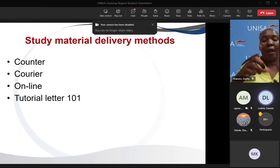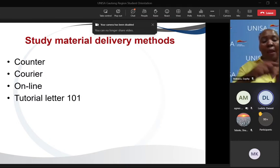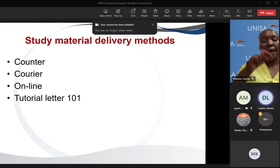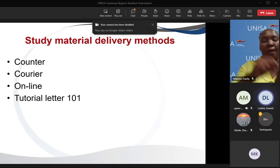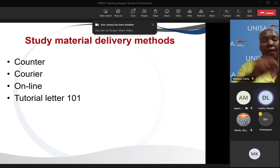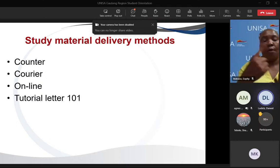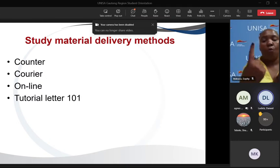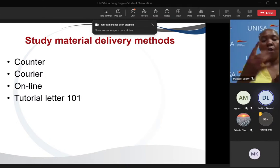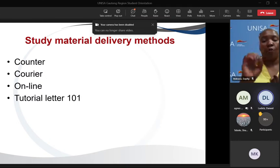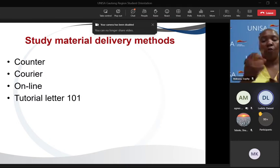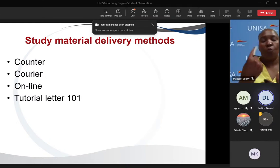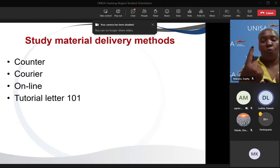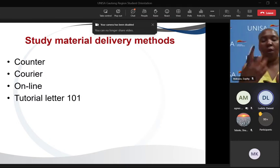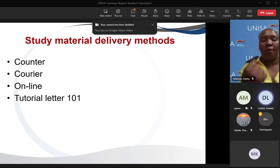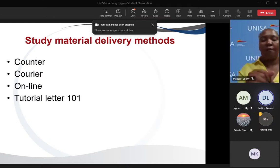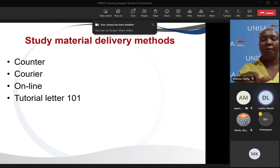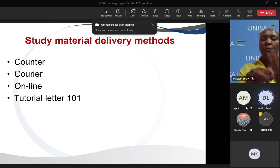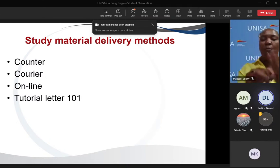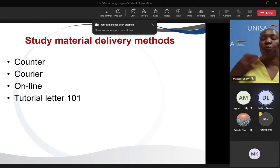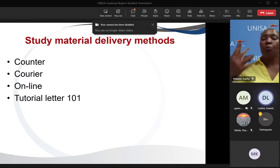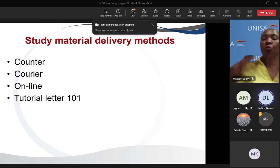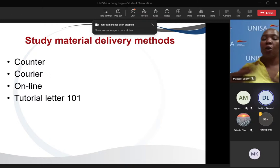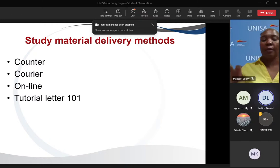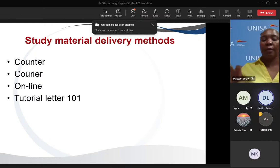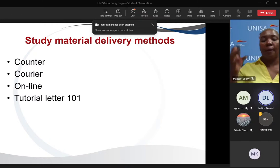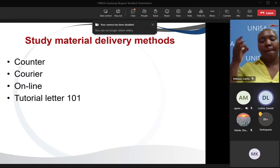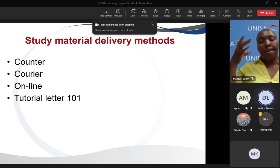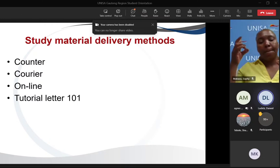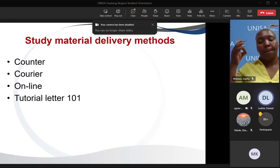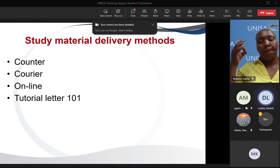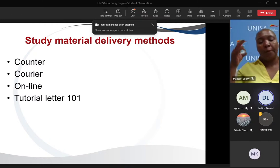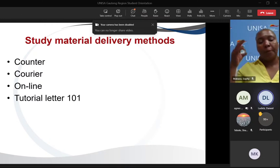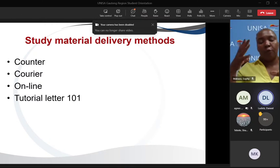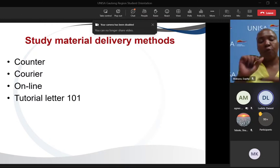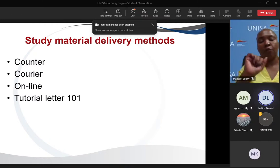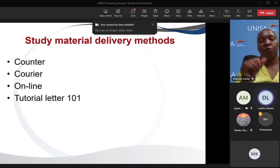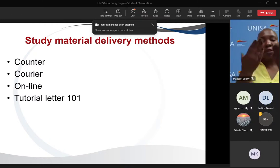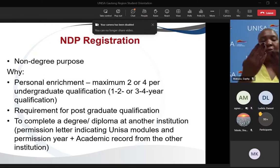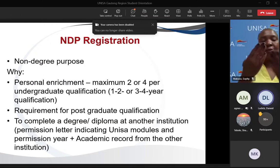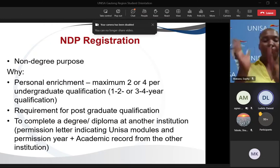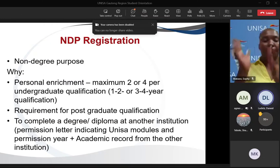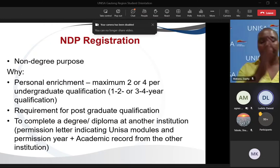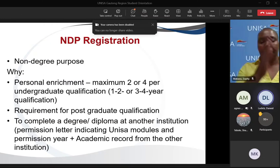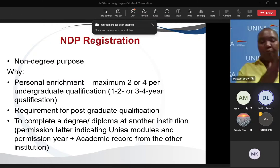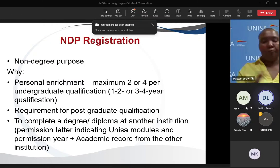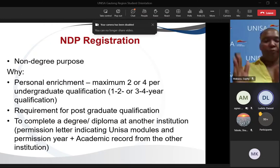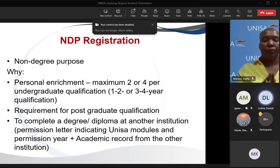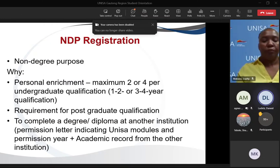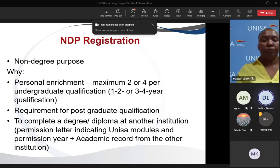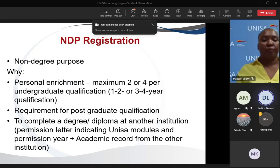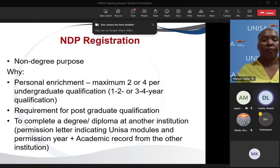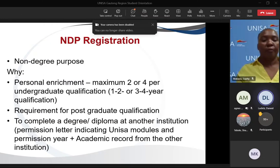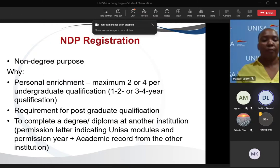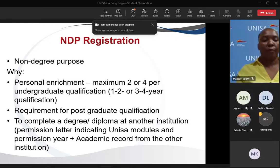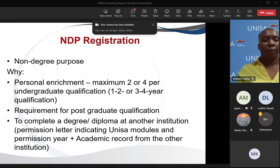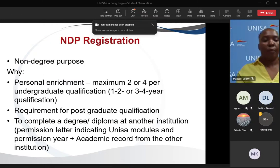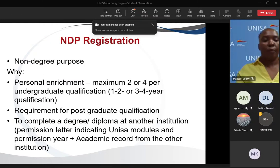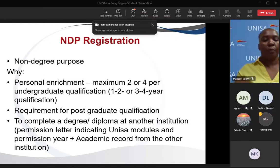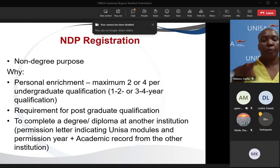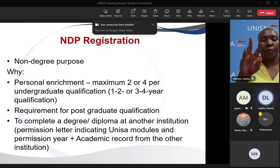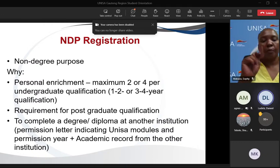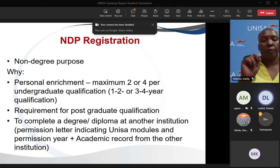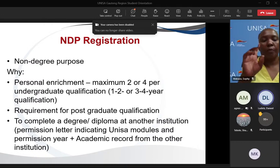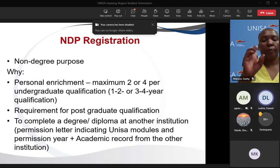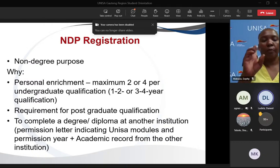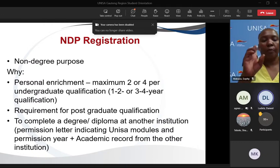important information about your studies and your module next slide students sometimes